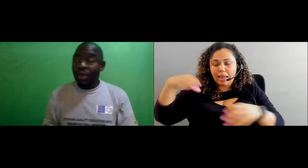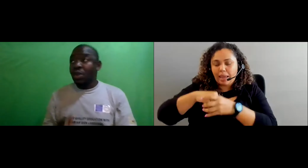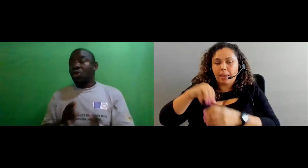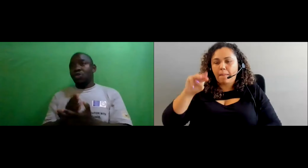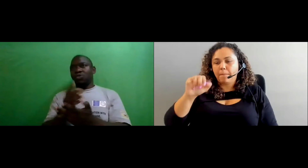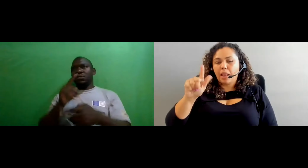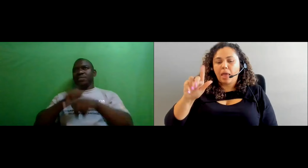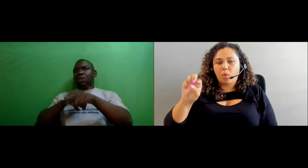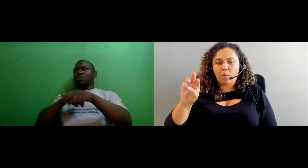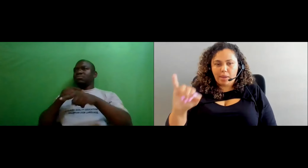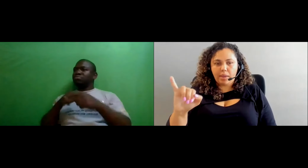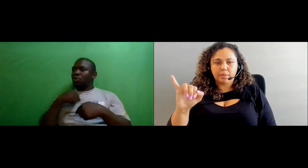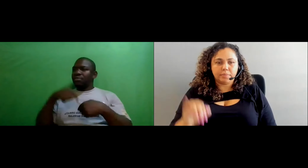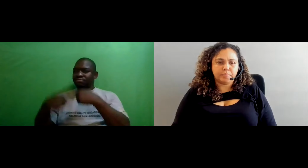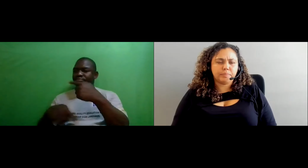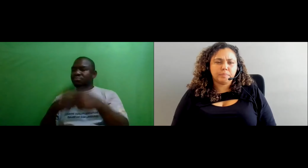Malawi.